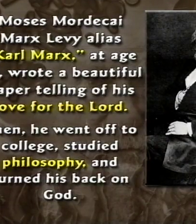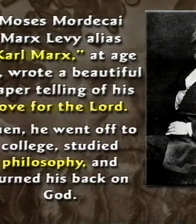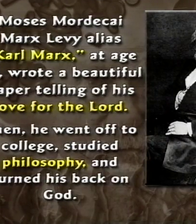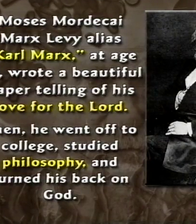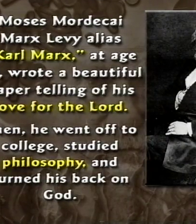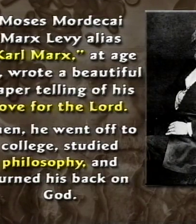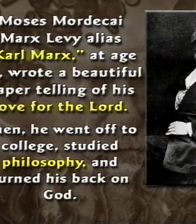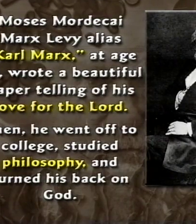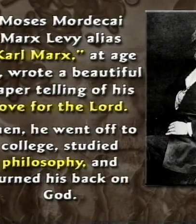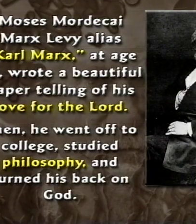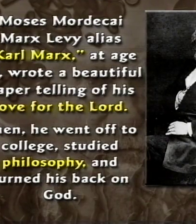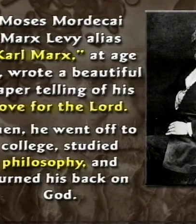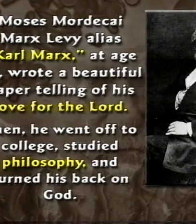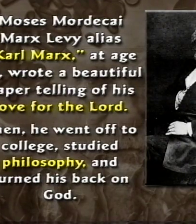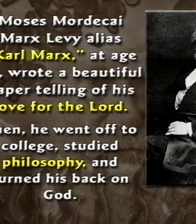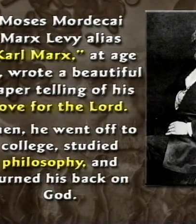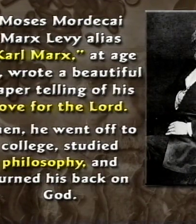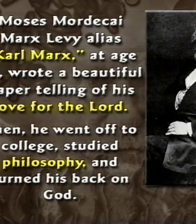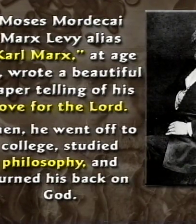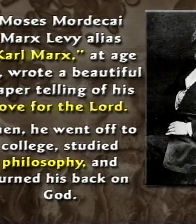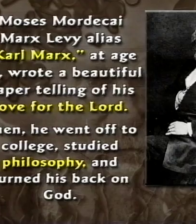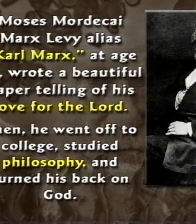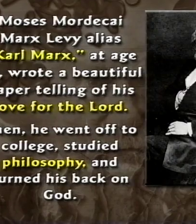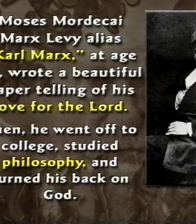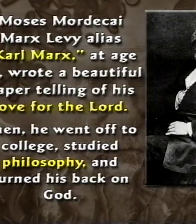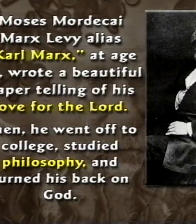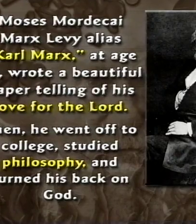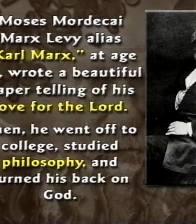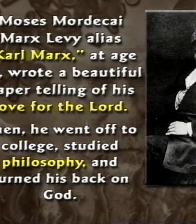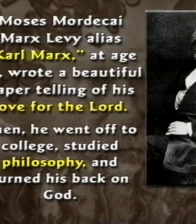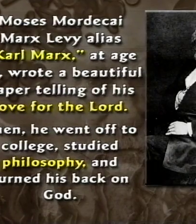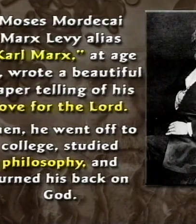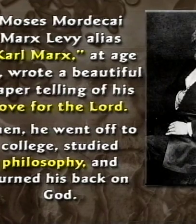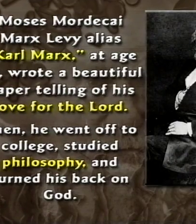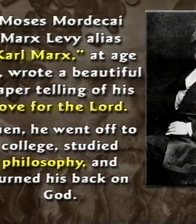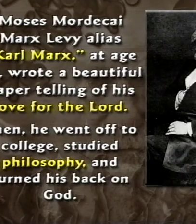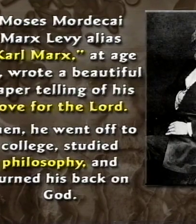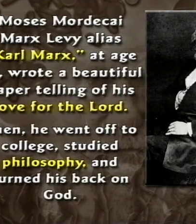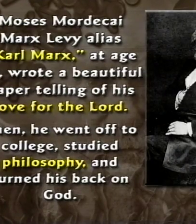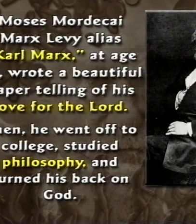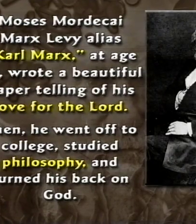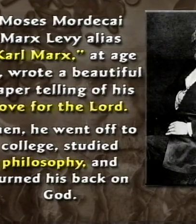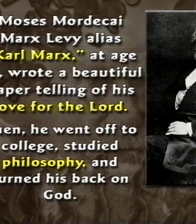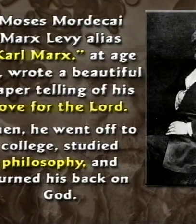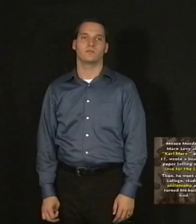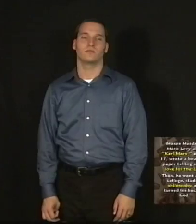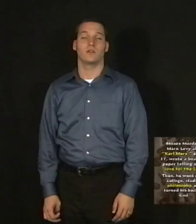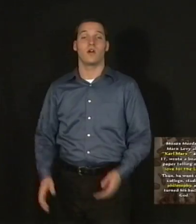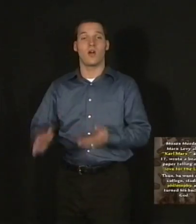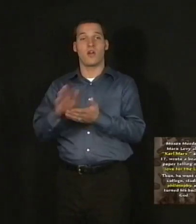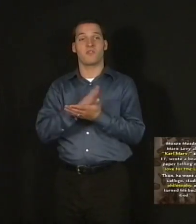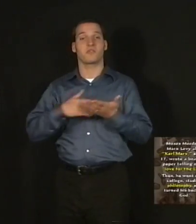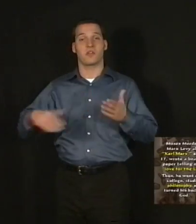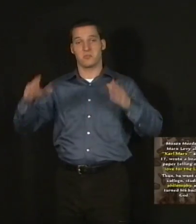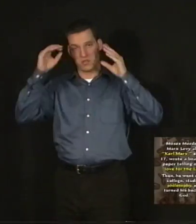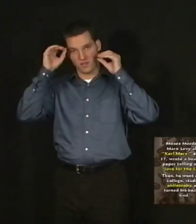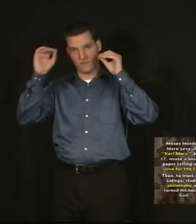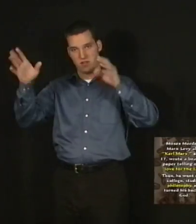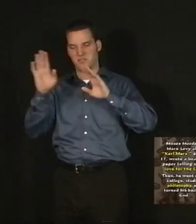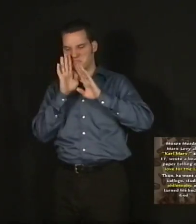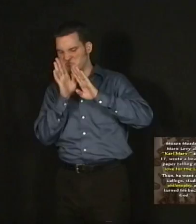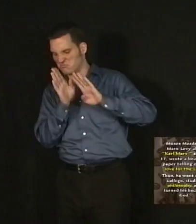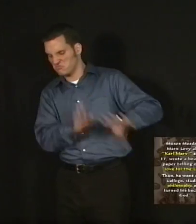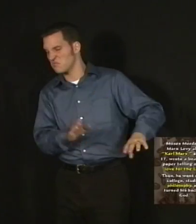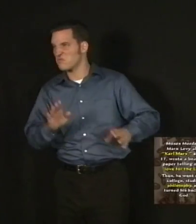serve God with my life. Then he went off to college. He studied philosophy, and a college professor turned him away